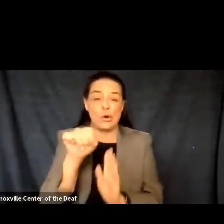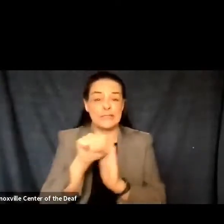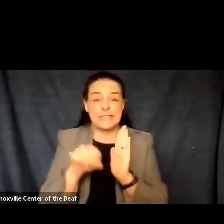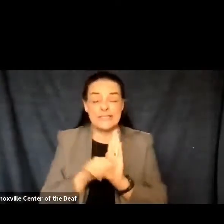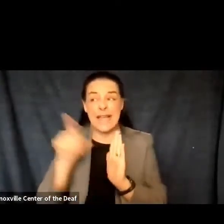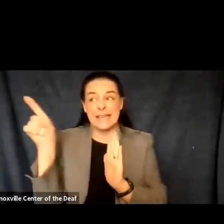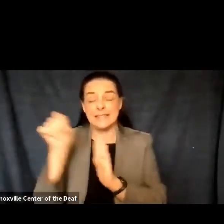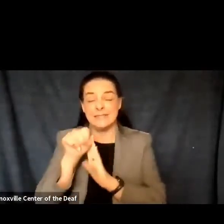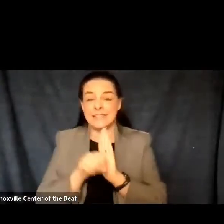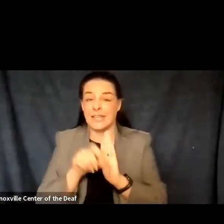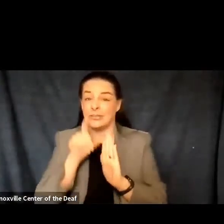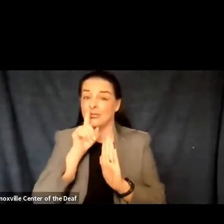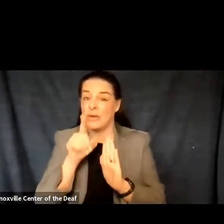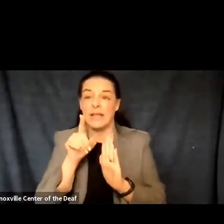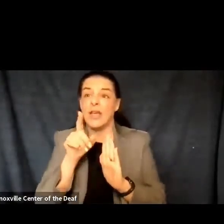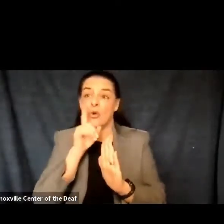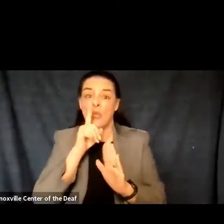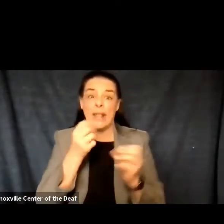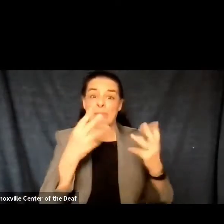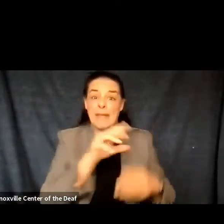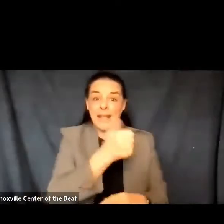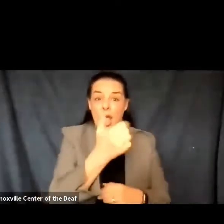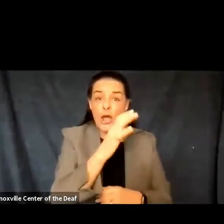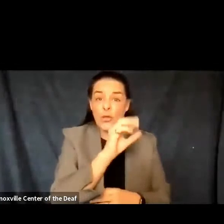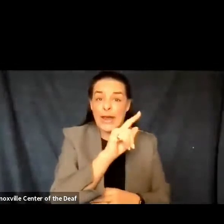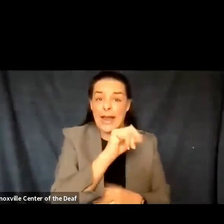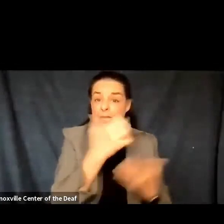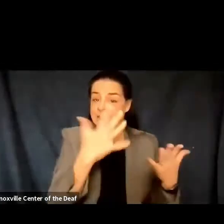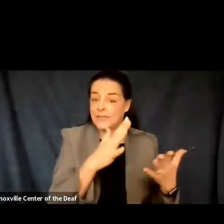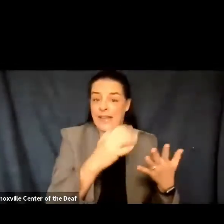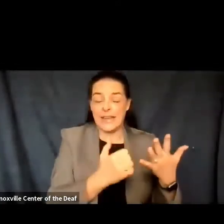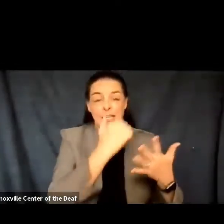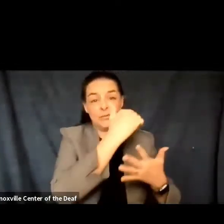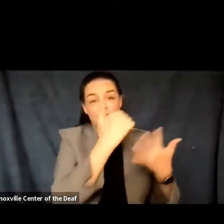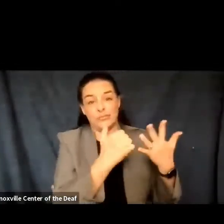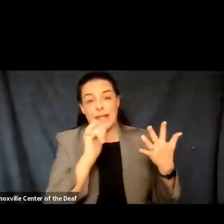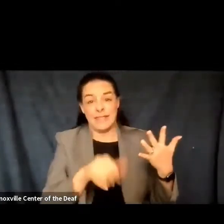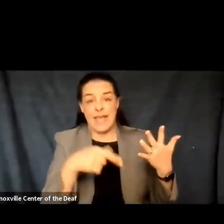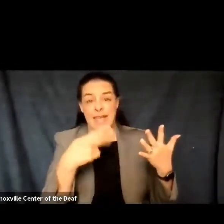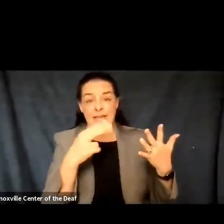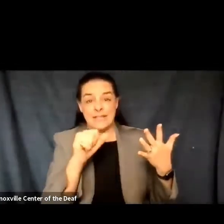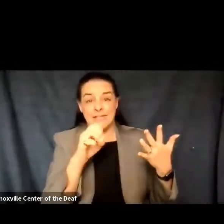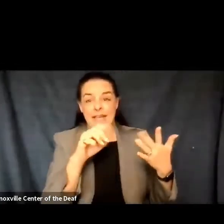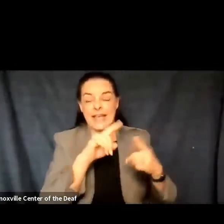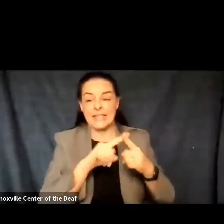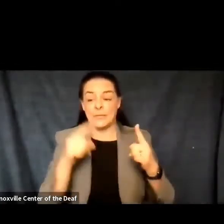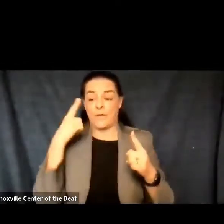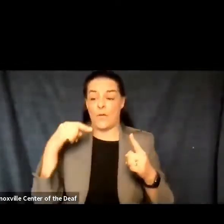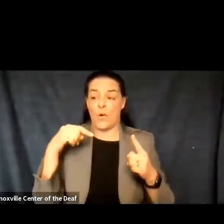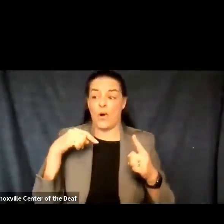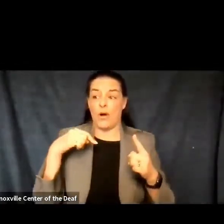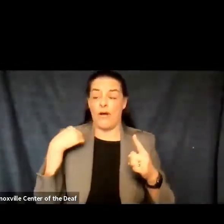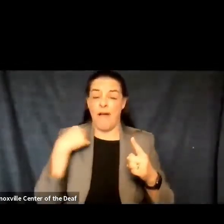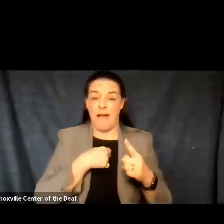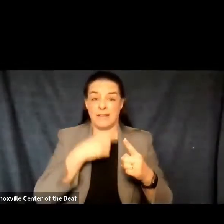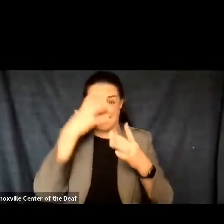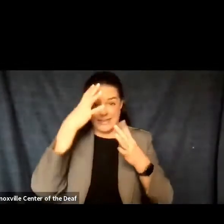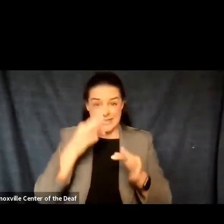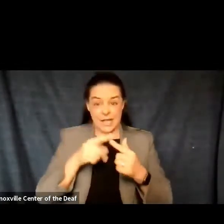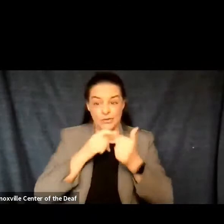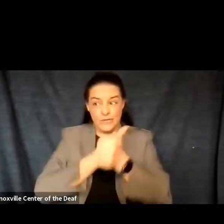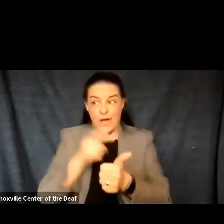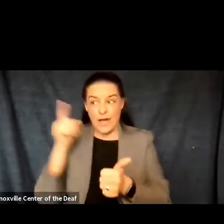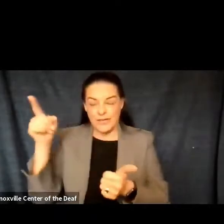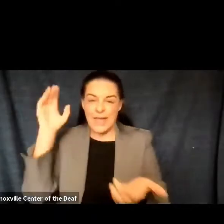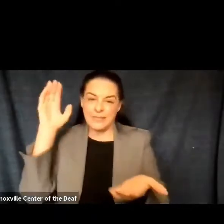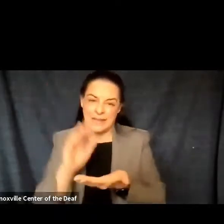really were a lot of counties that had already moved to that phase. And that just, for them, helps to limit confusion, and which is why we decided to go with